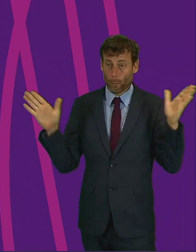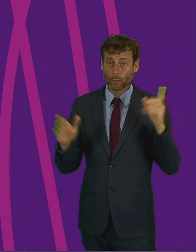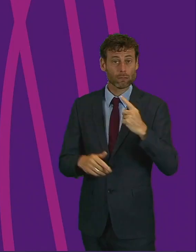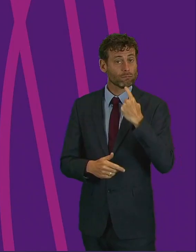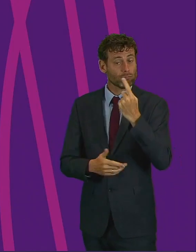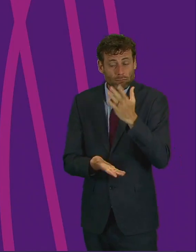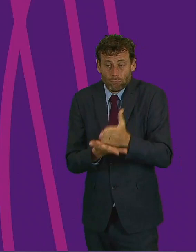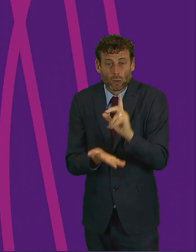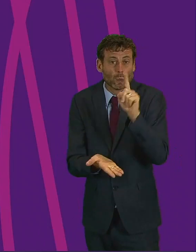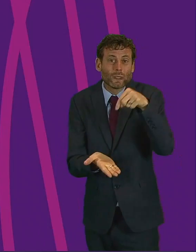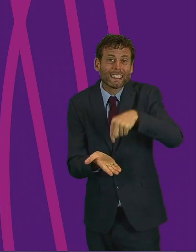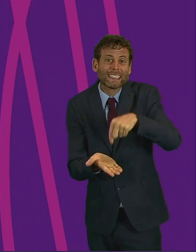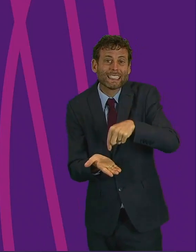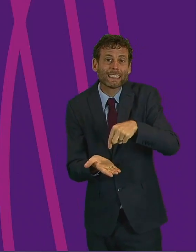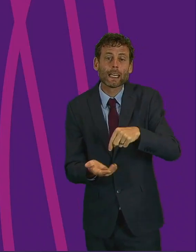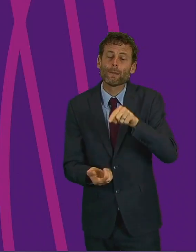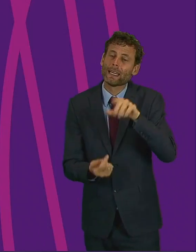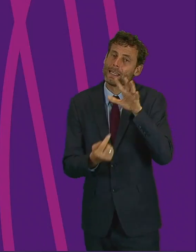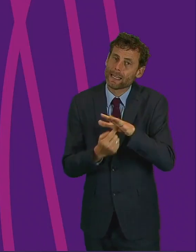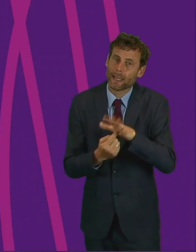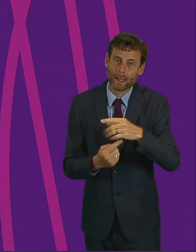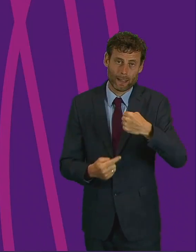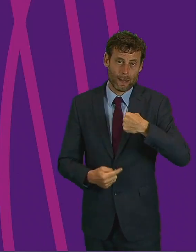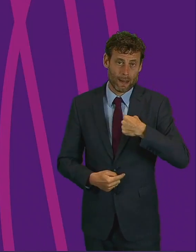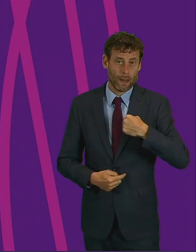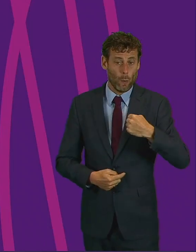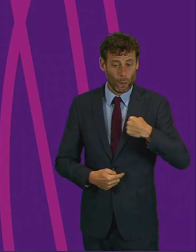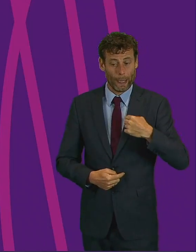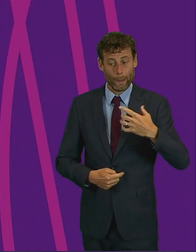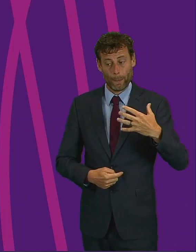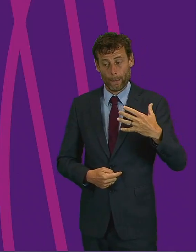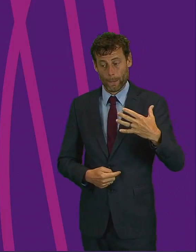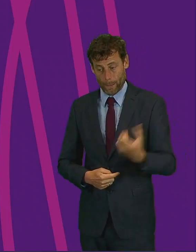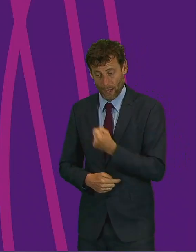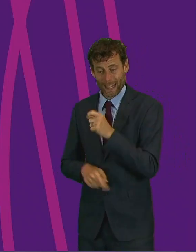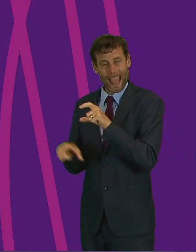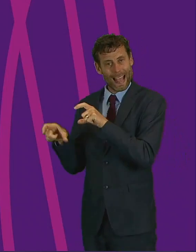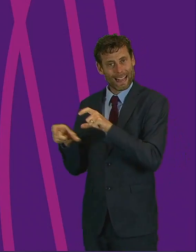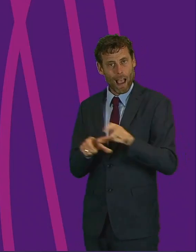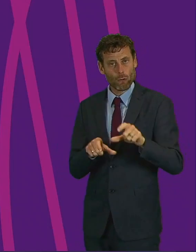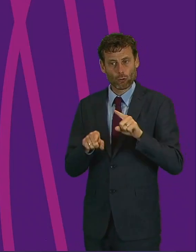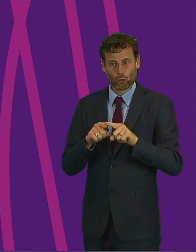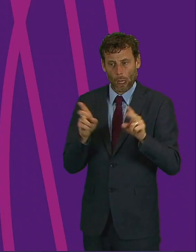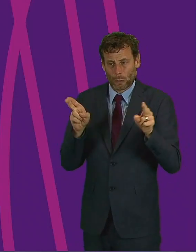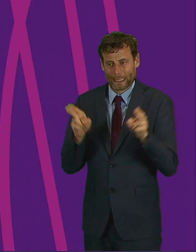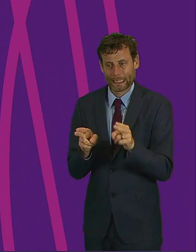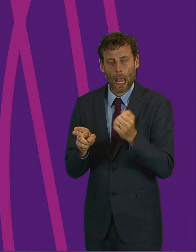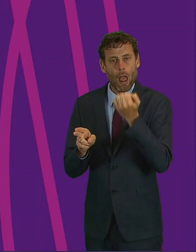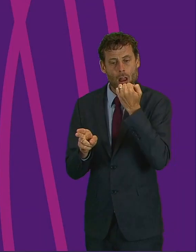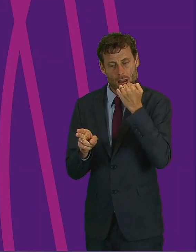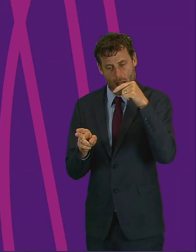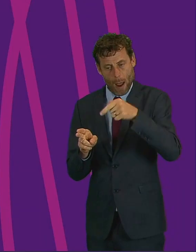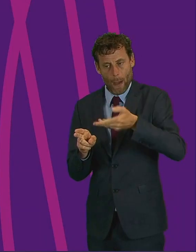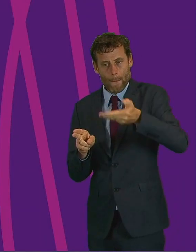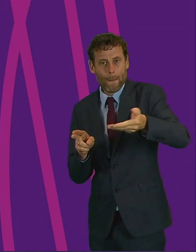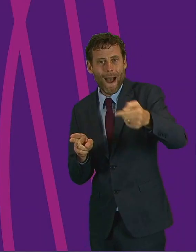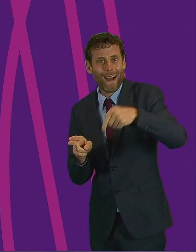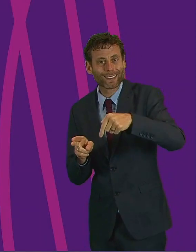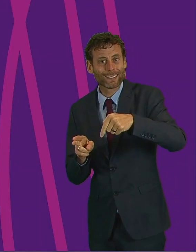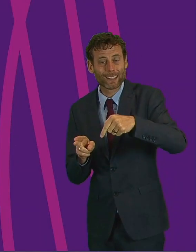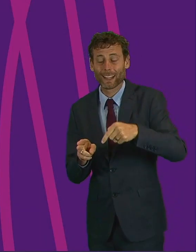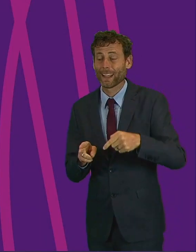that matters to me right now is continuing to take the steps that we need to take to suppress this virus and protect the Scottish population. And if that means